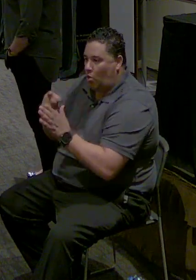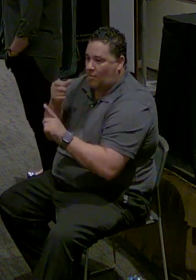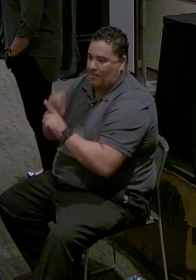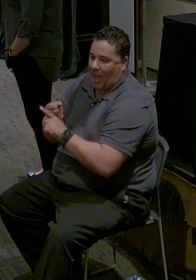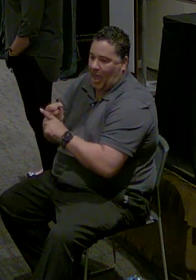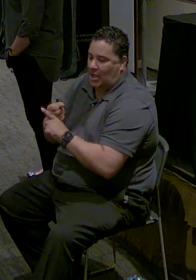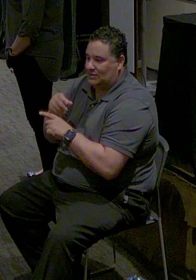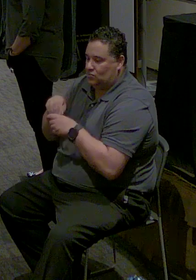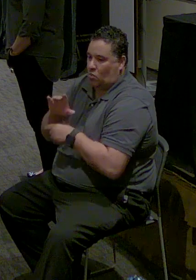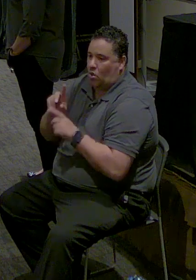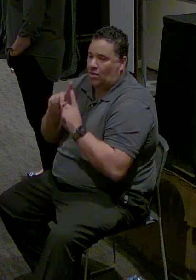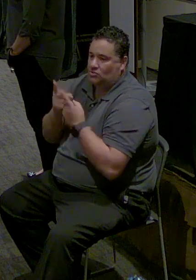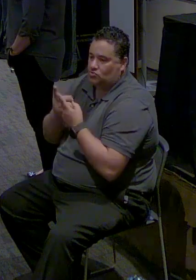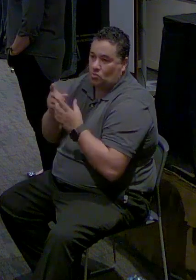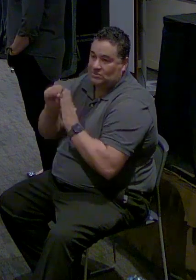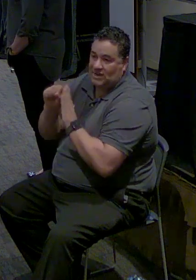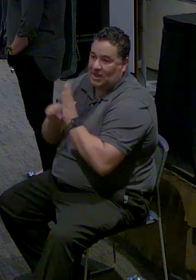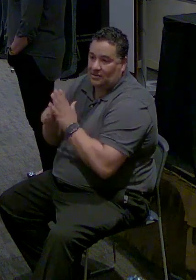your district or your state.